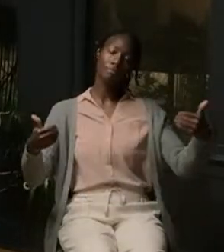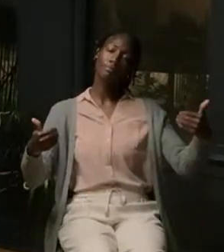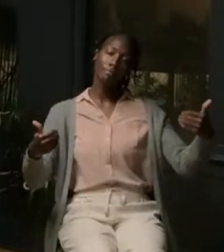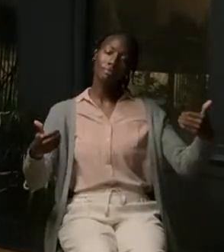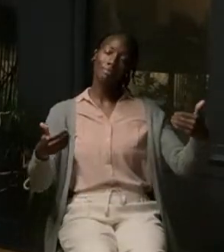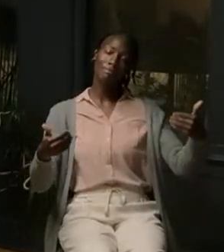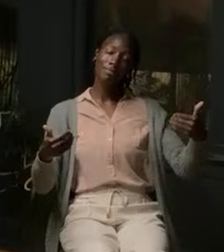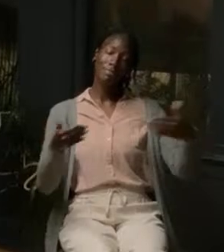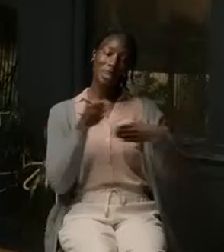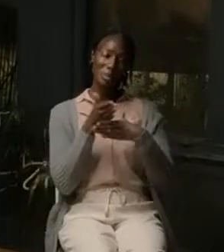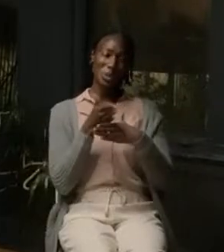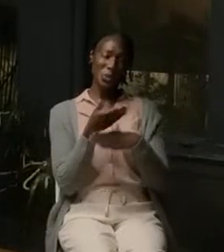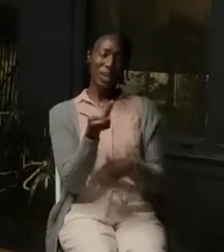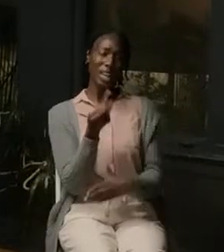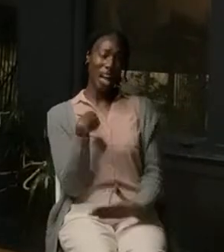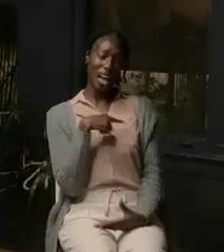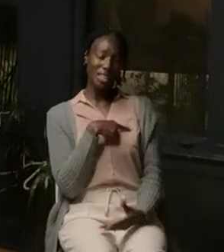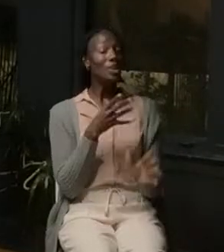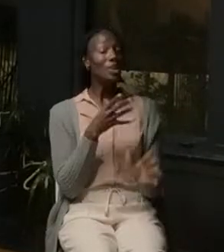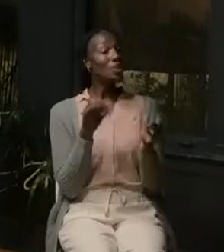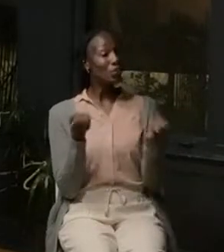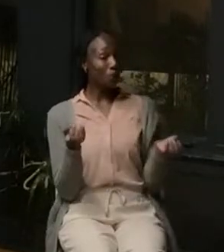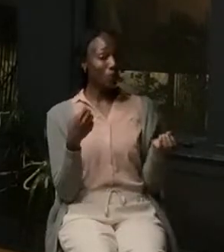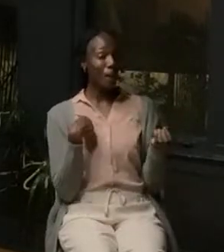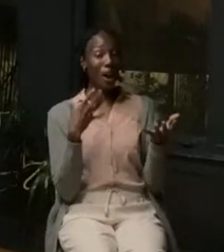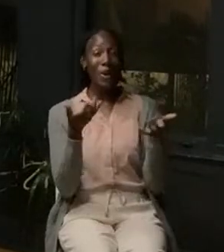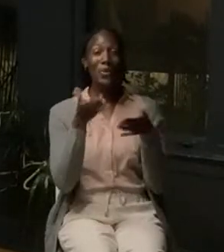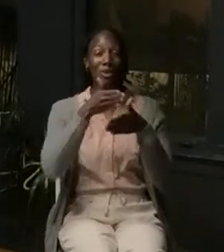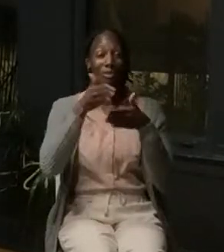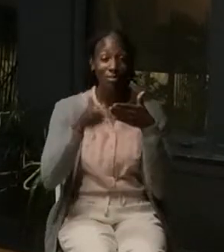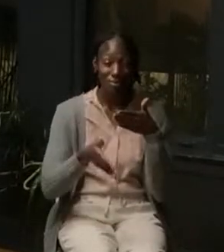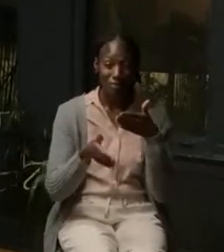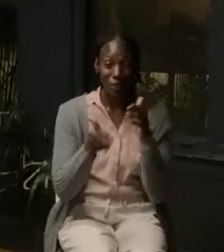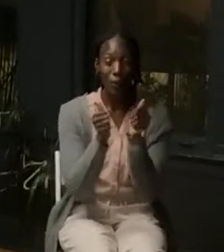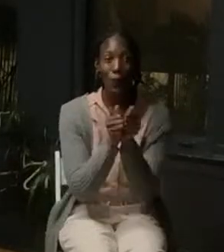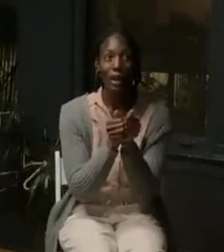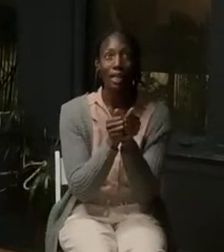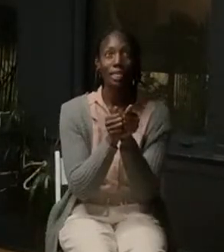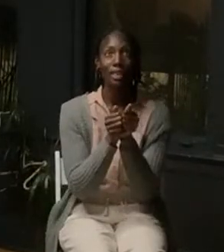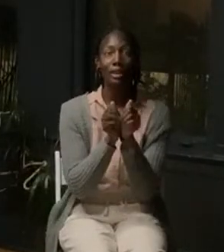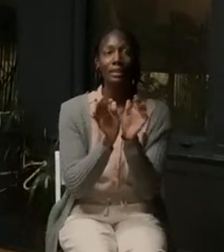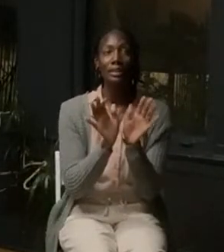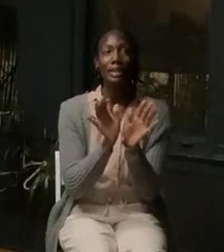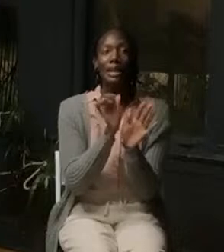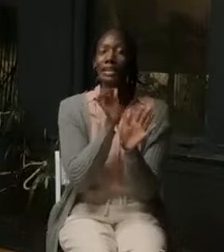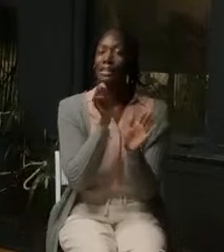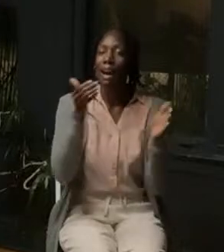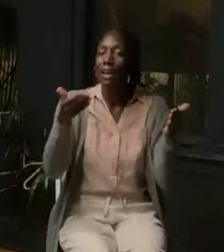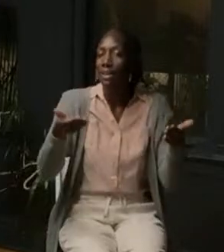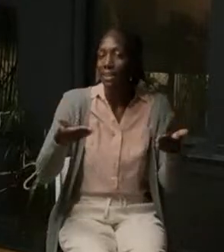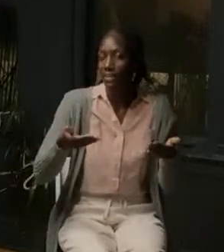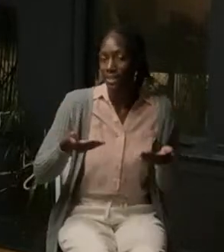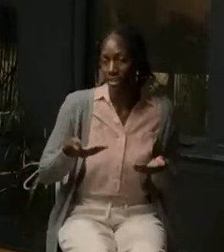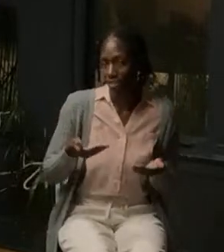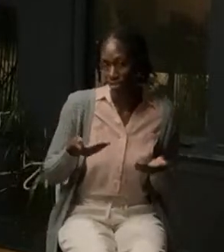on some level. So I'd like to close out with, this is not an invitation.